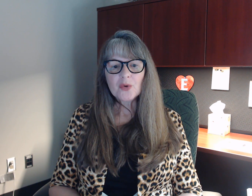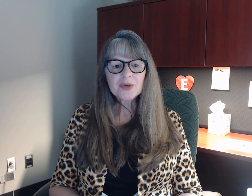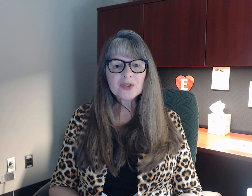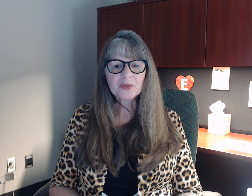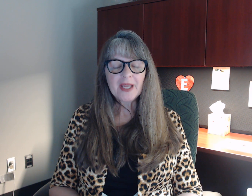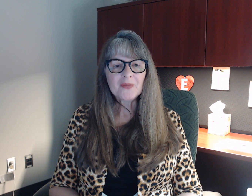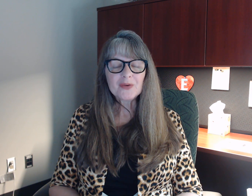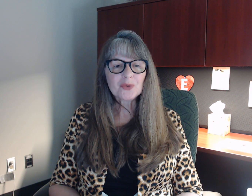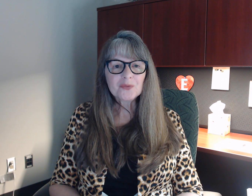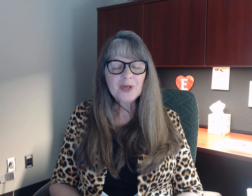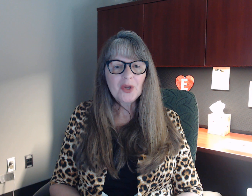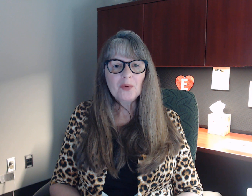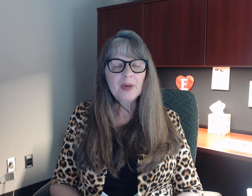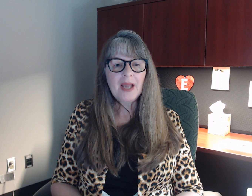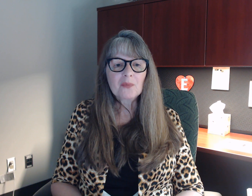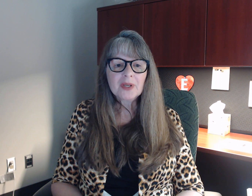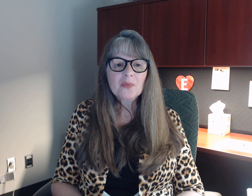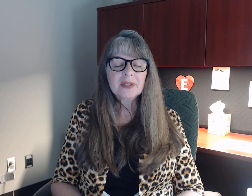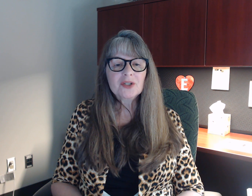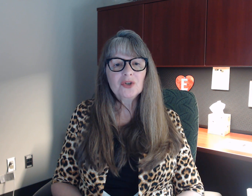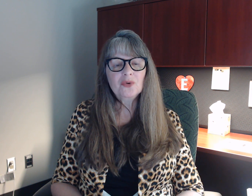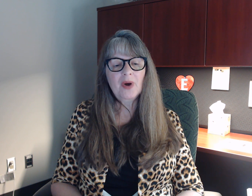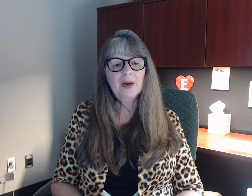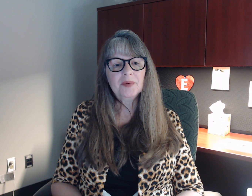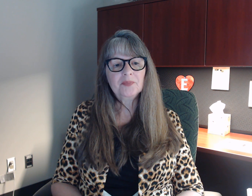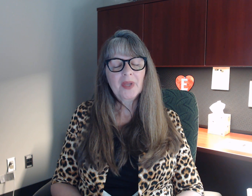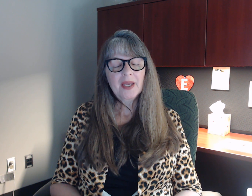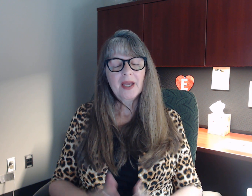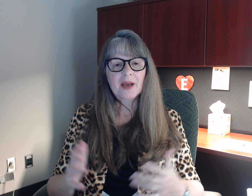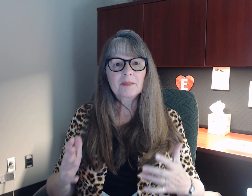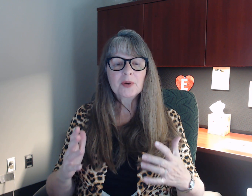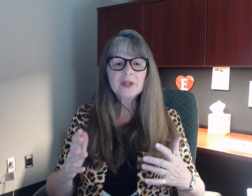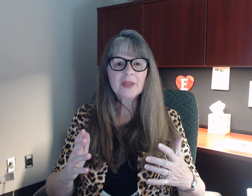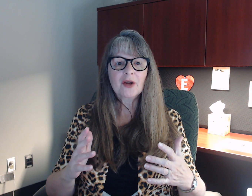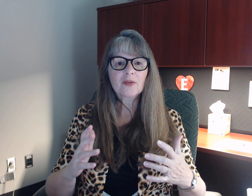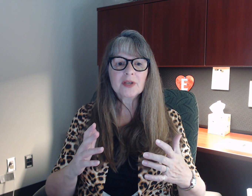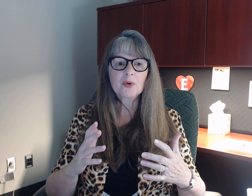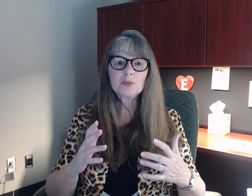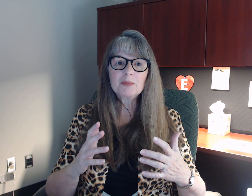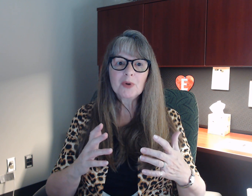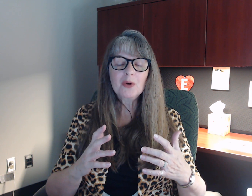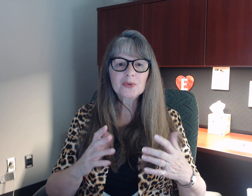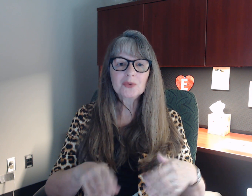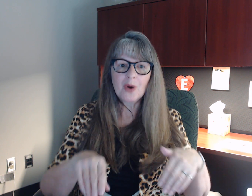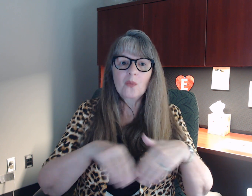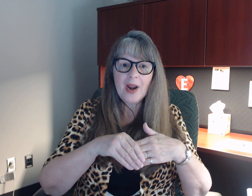is really kind of a short video, but I really wanted to put in there because most people go to a wedding